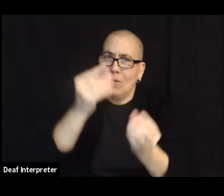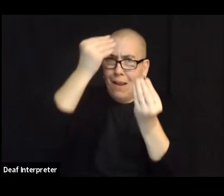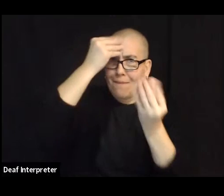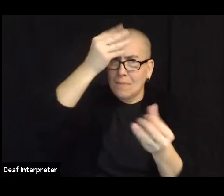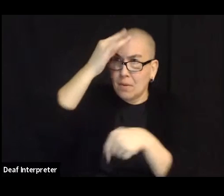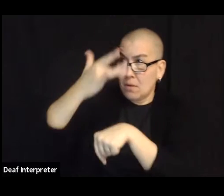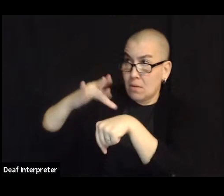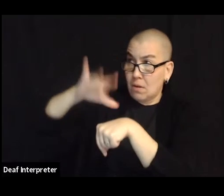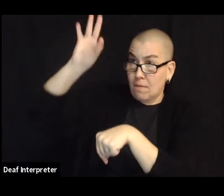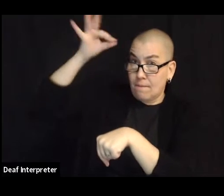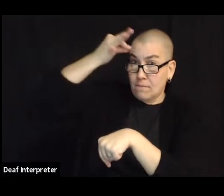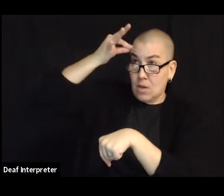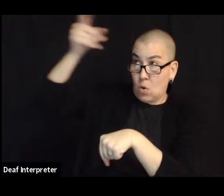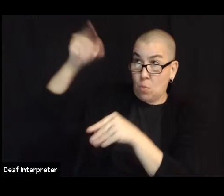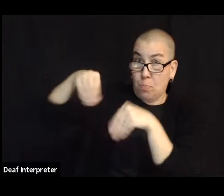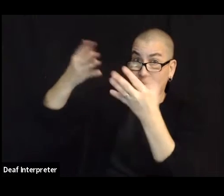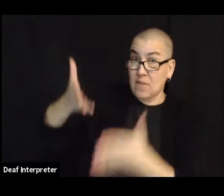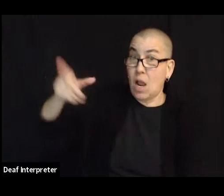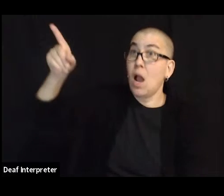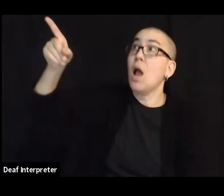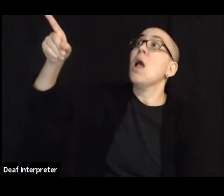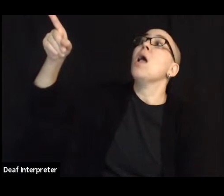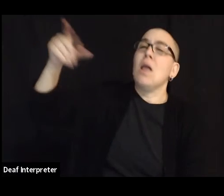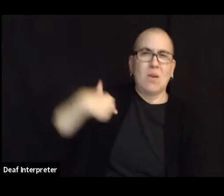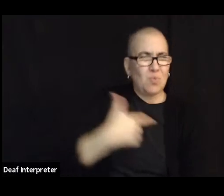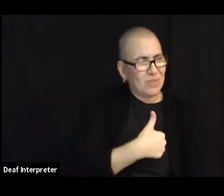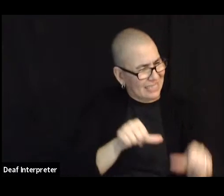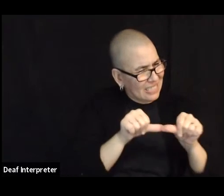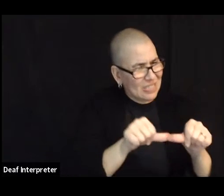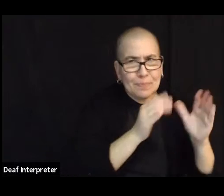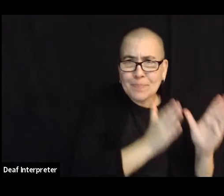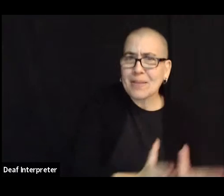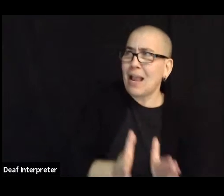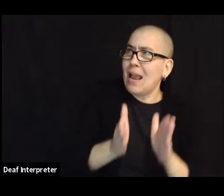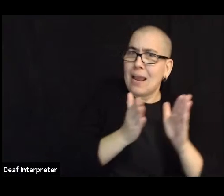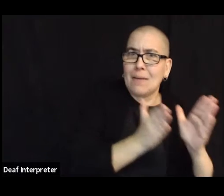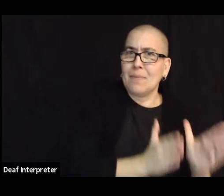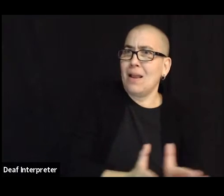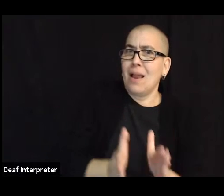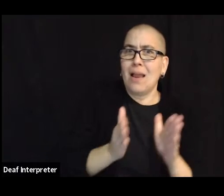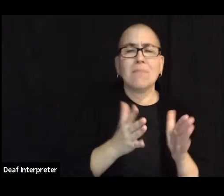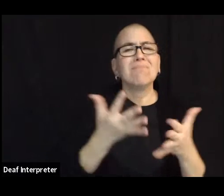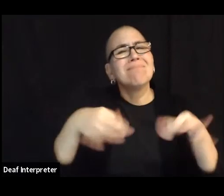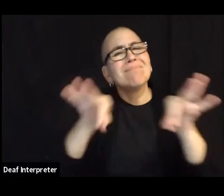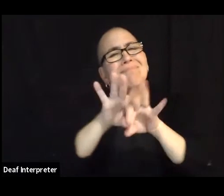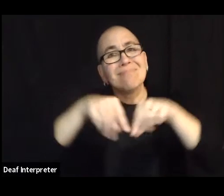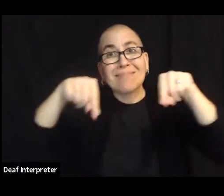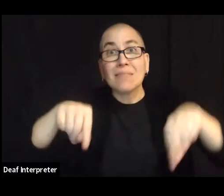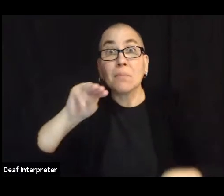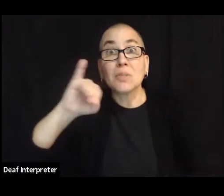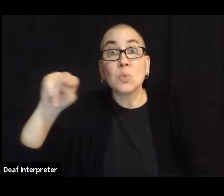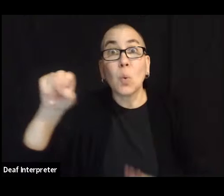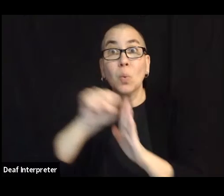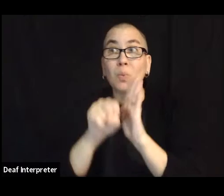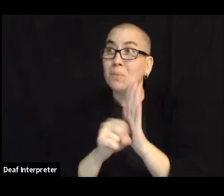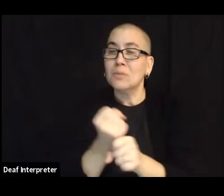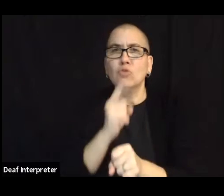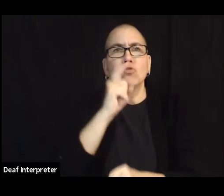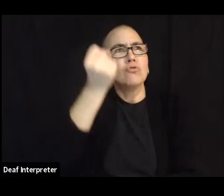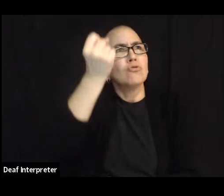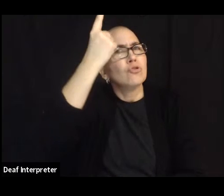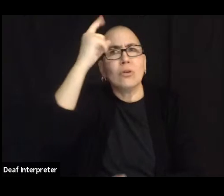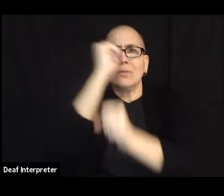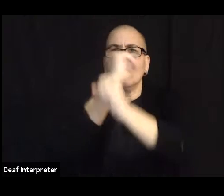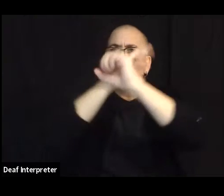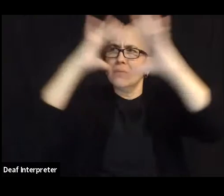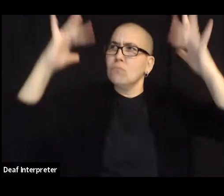want Minnesotans to have a clear understanding of where we're at with the doses that we have access to so that they can